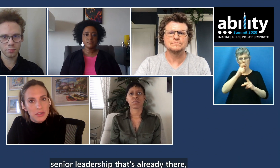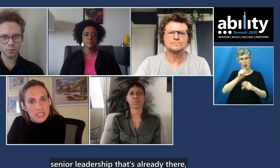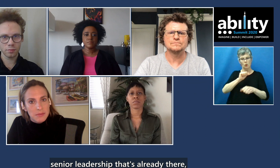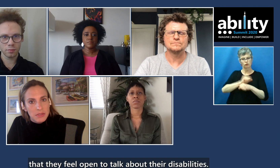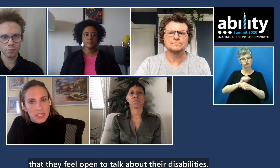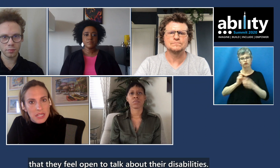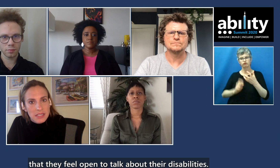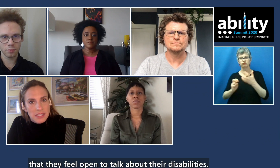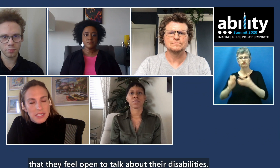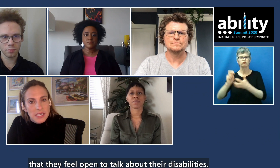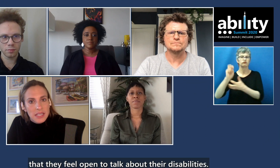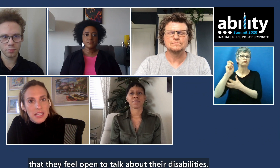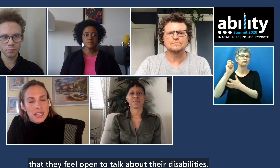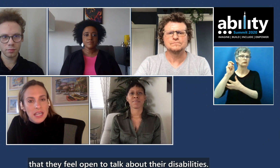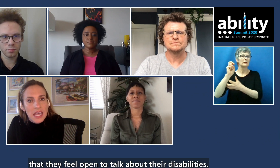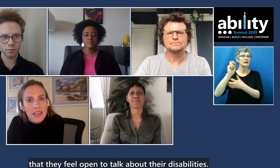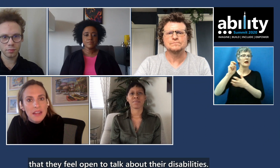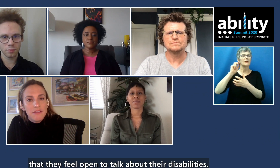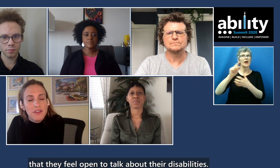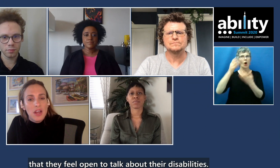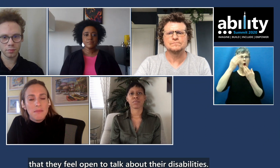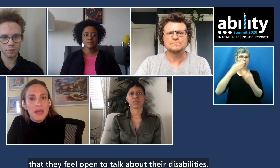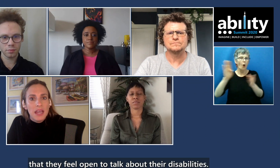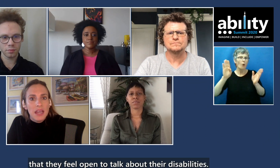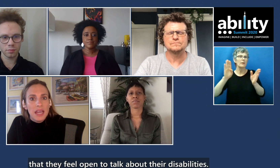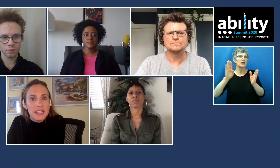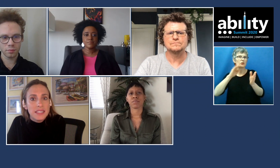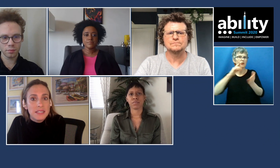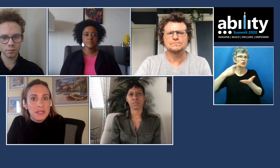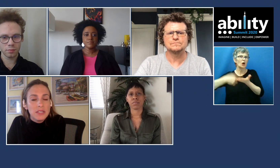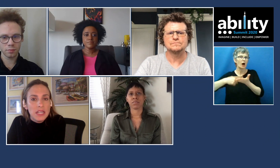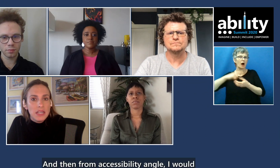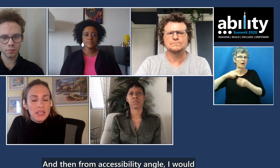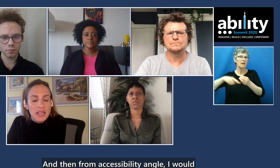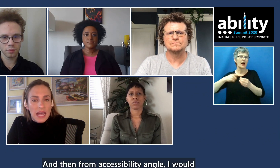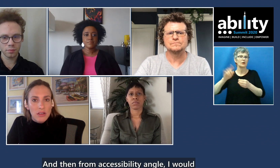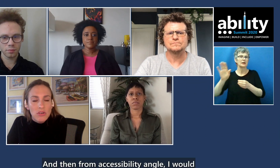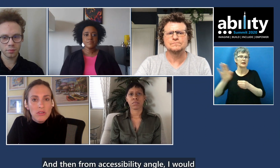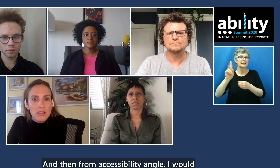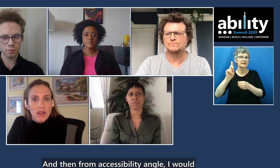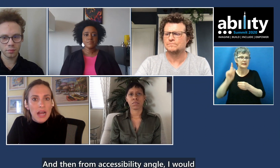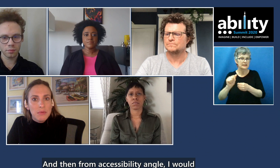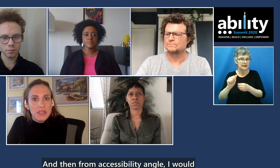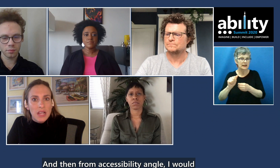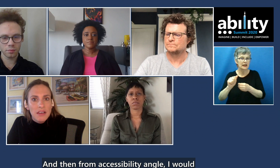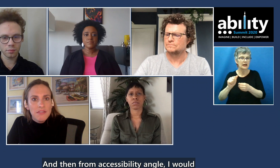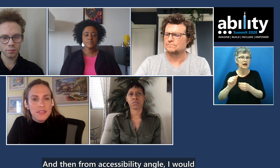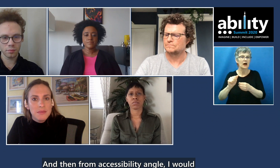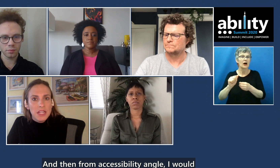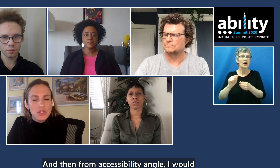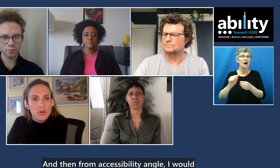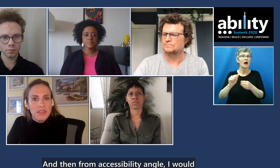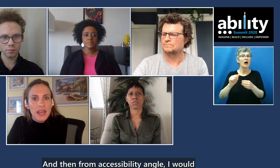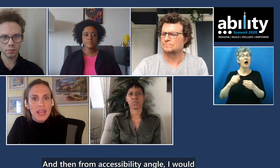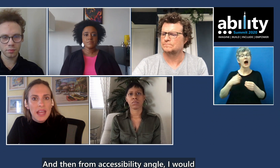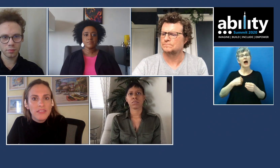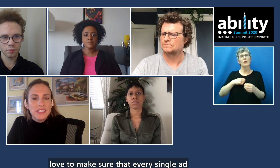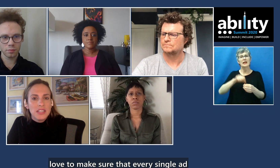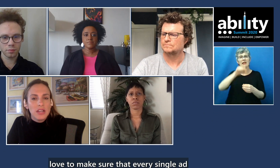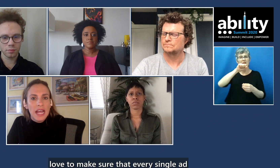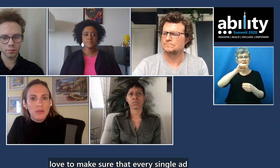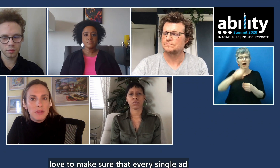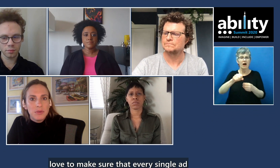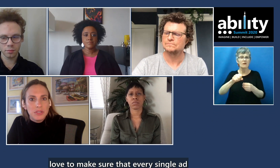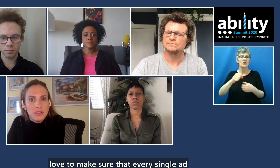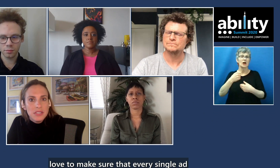to talk about their disabilities? And then from an accessibility angle, I would love to make sure that